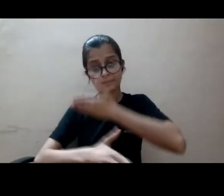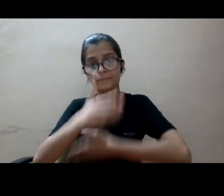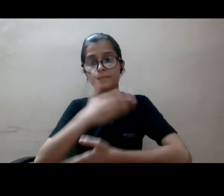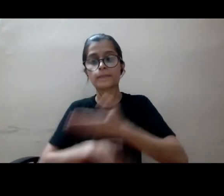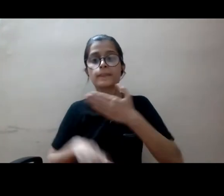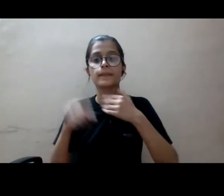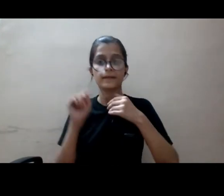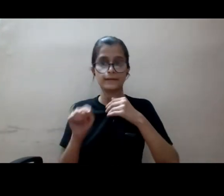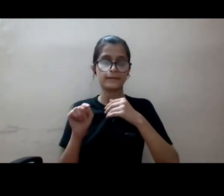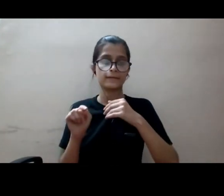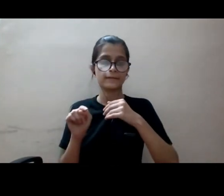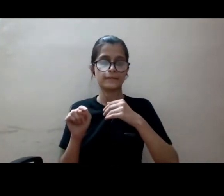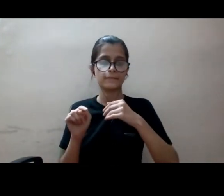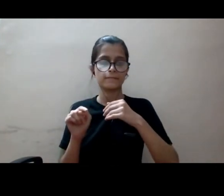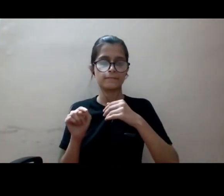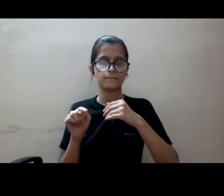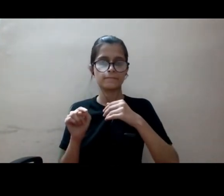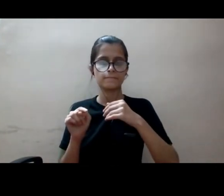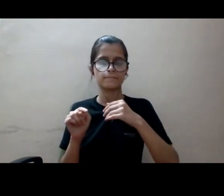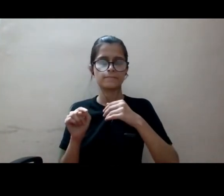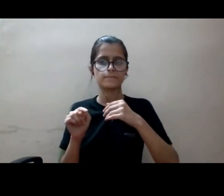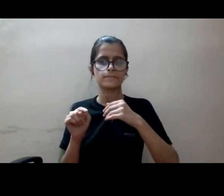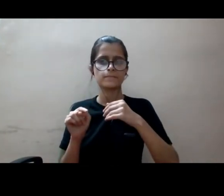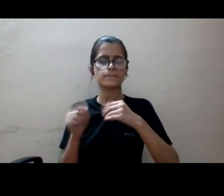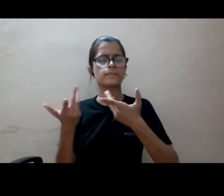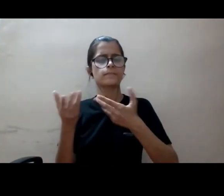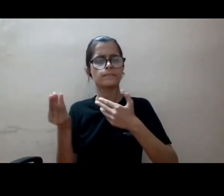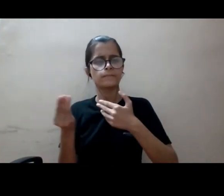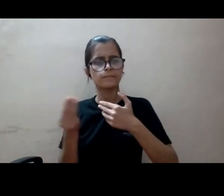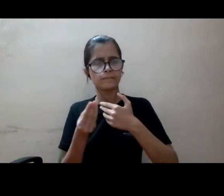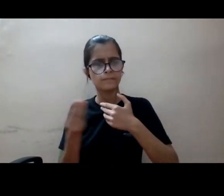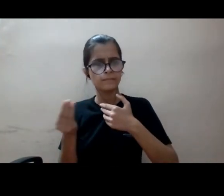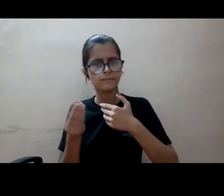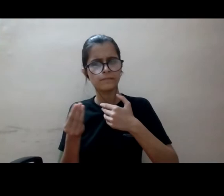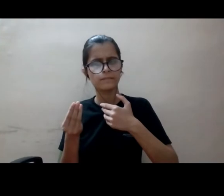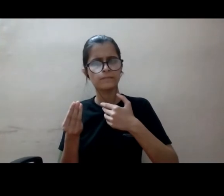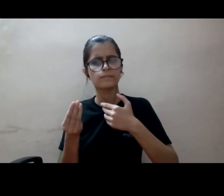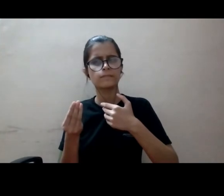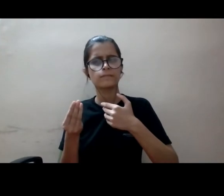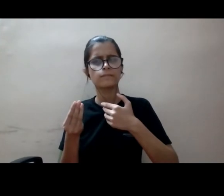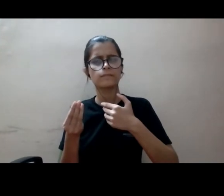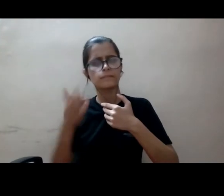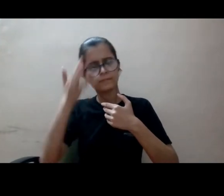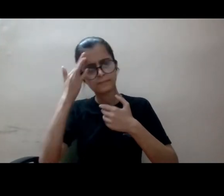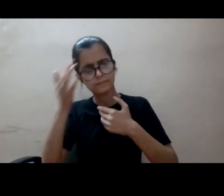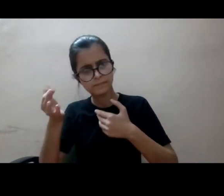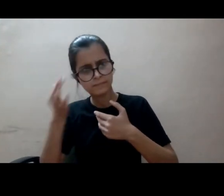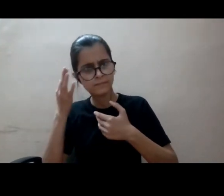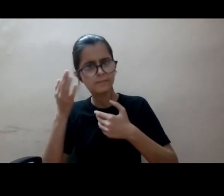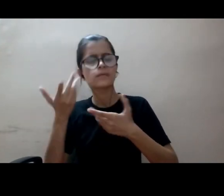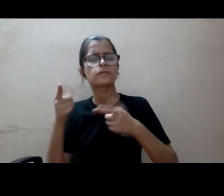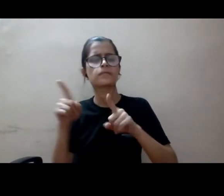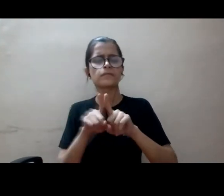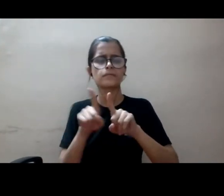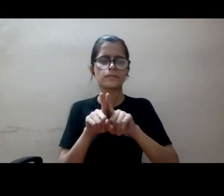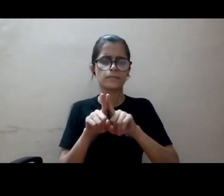does one say that a disability comes godly or extraordinary or divya, as